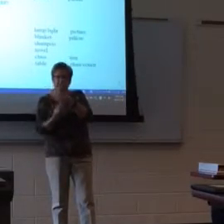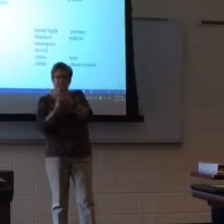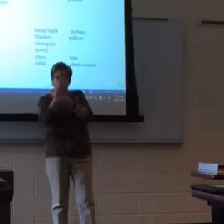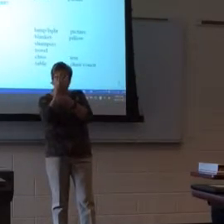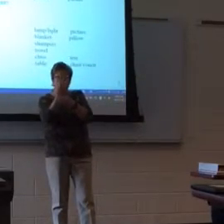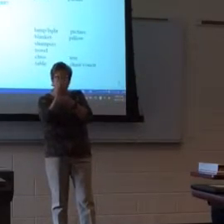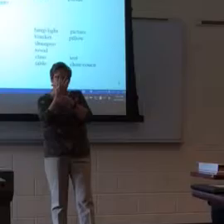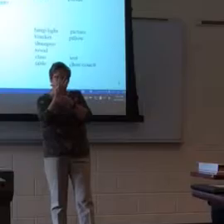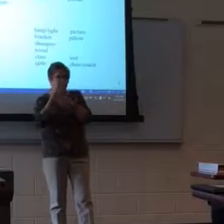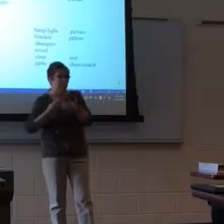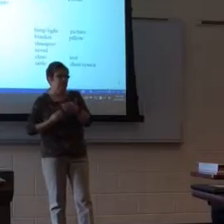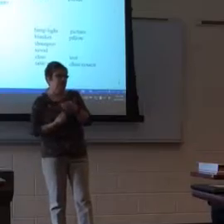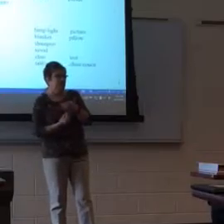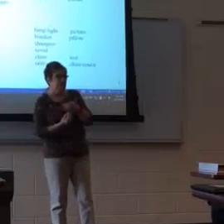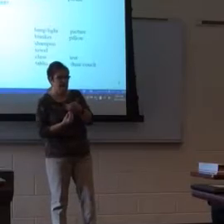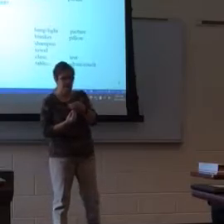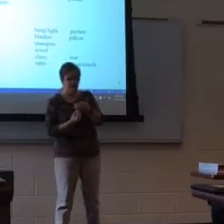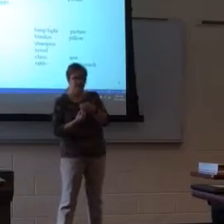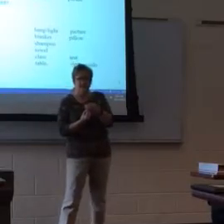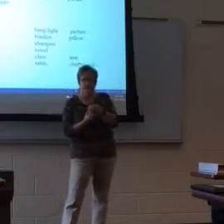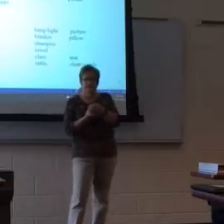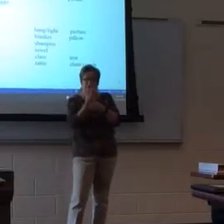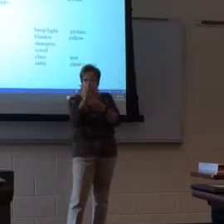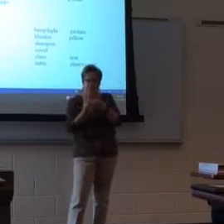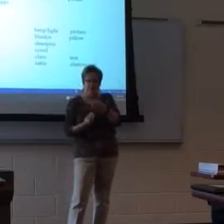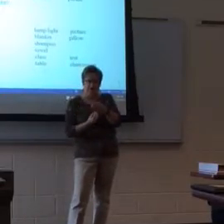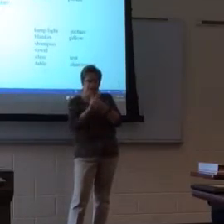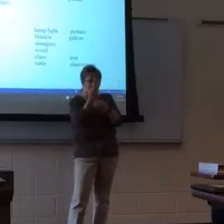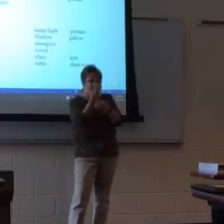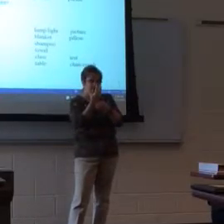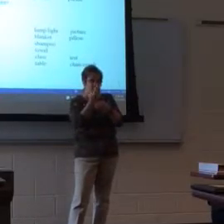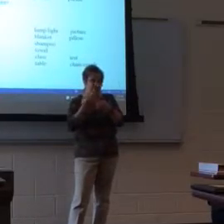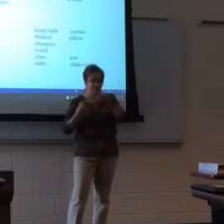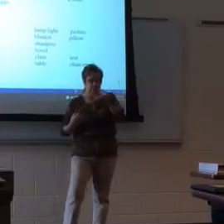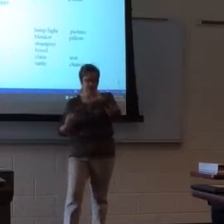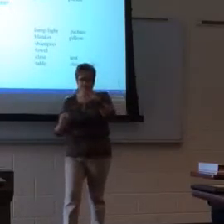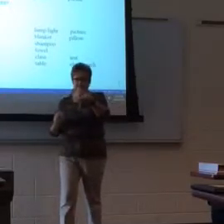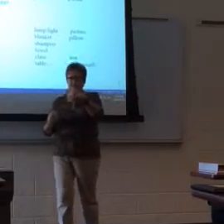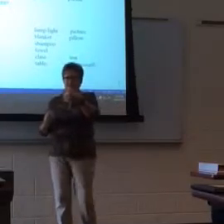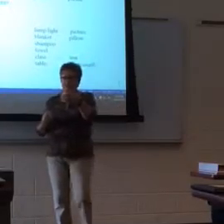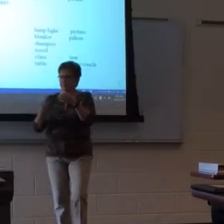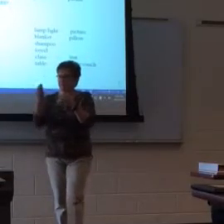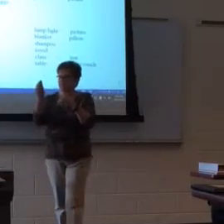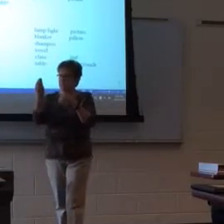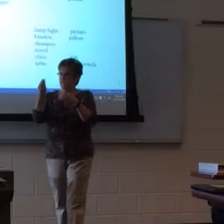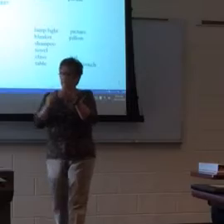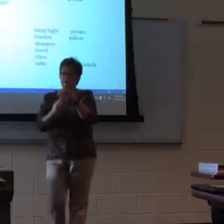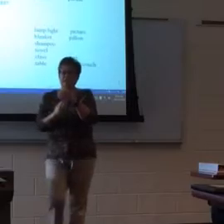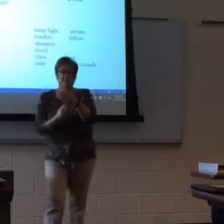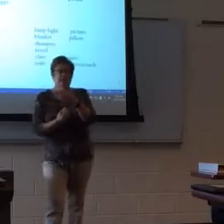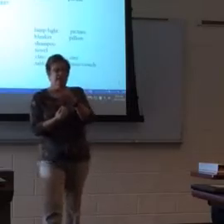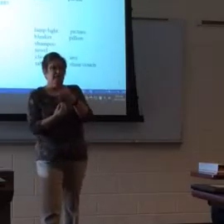spring. You do it twice. Spring. So you have an open C. Take this hand